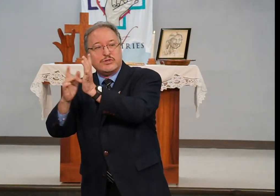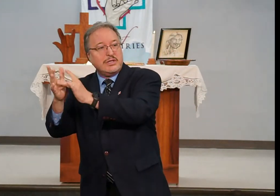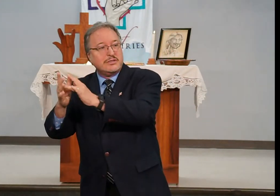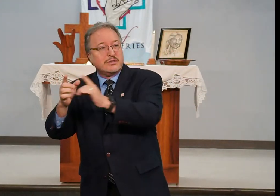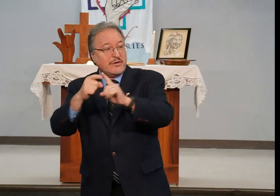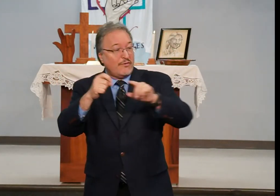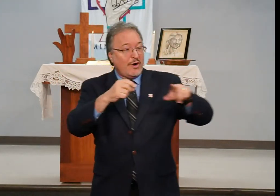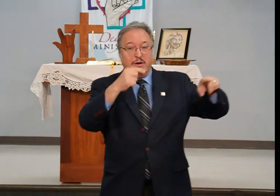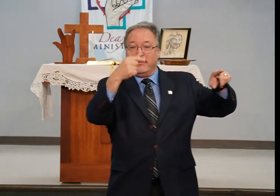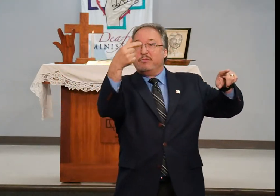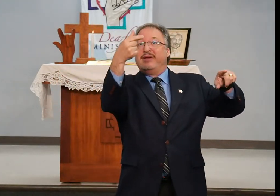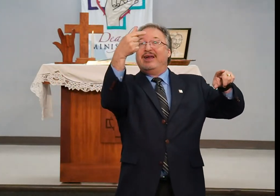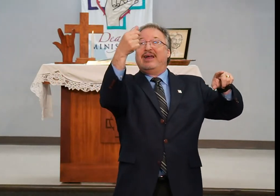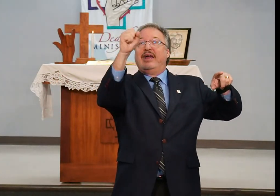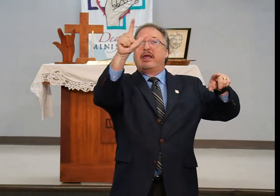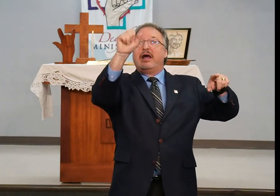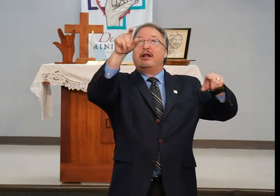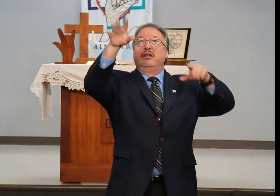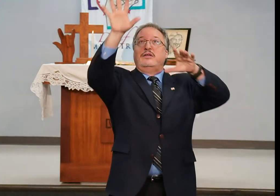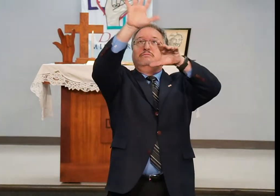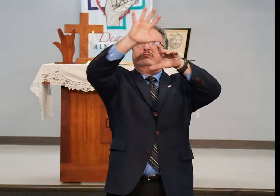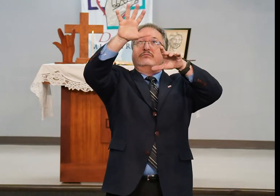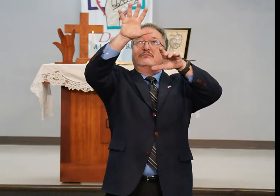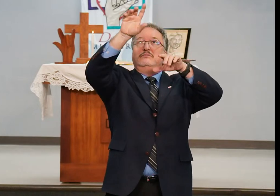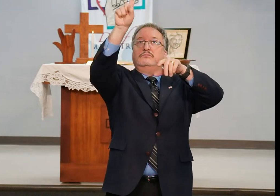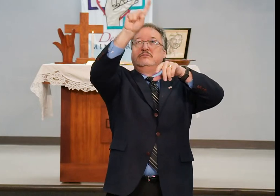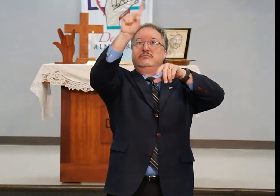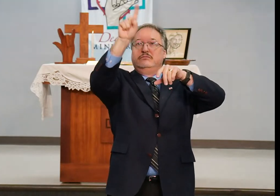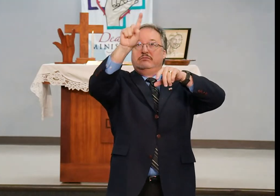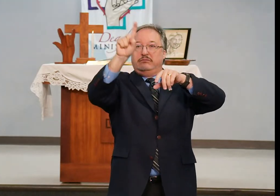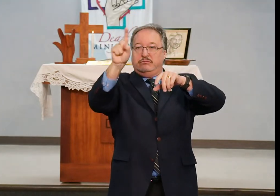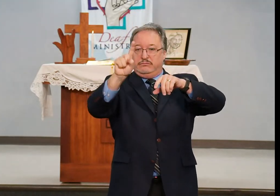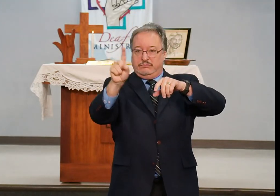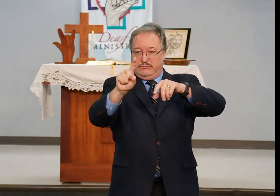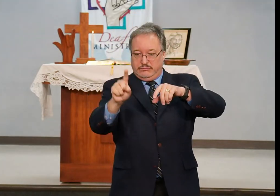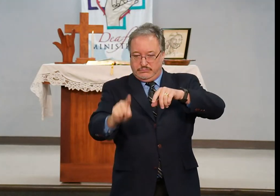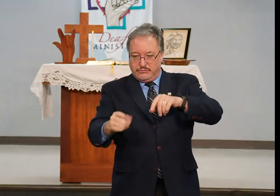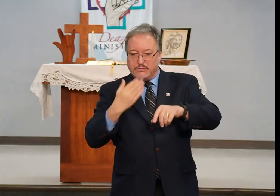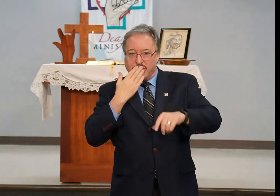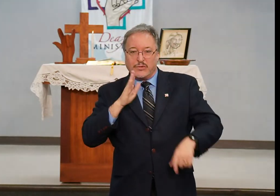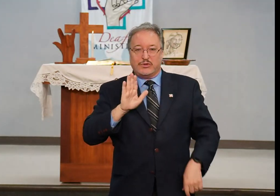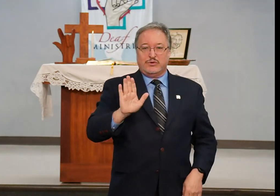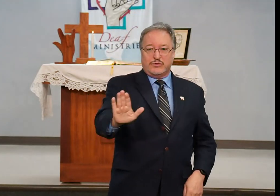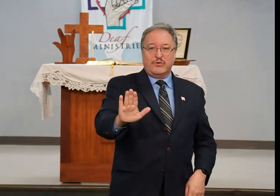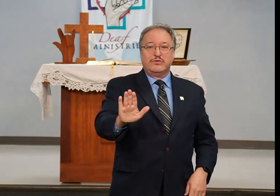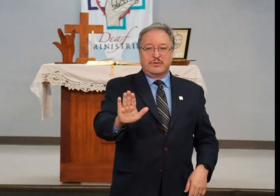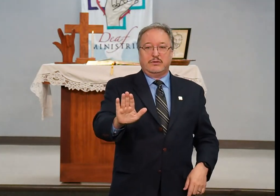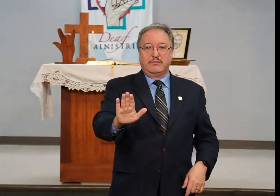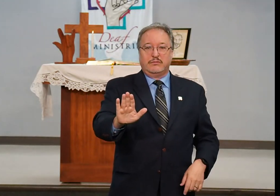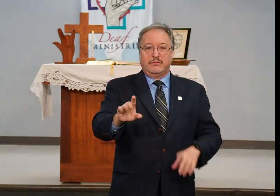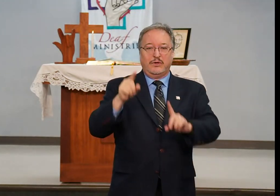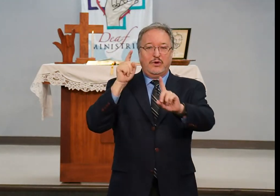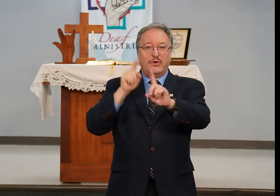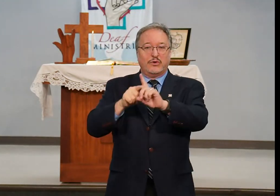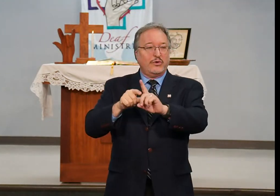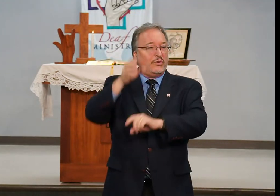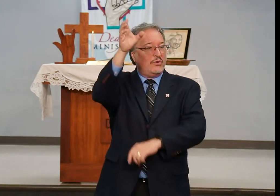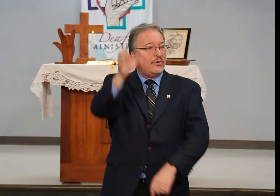those women followed Jesus all the way from Galilee to Jerusalem,